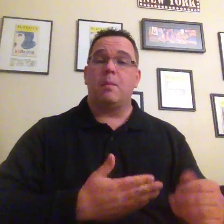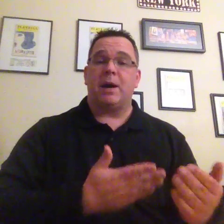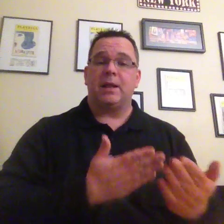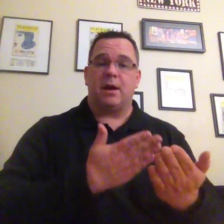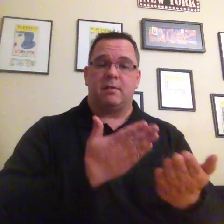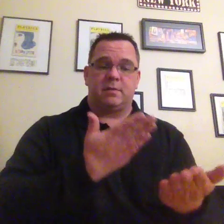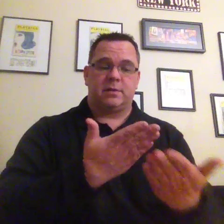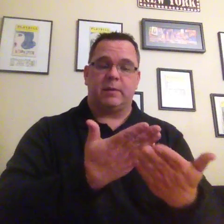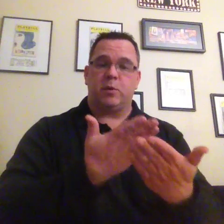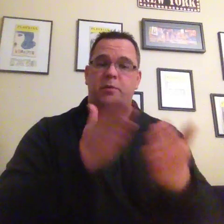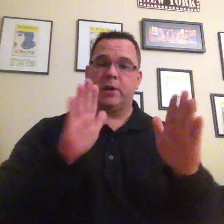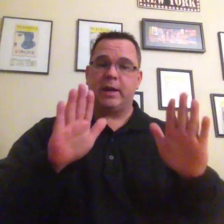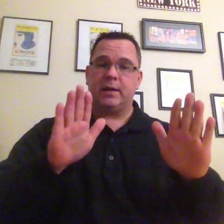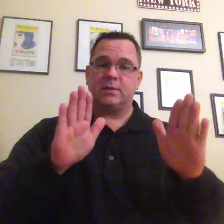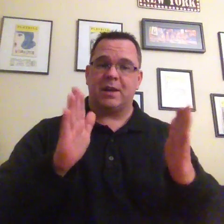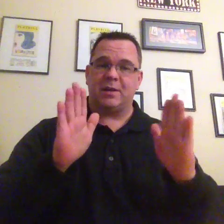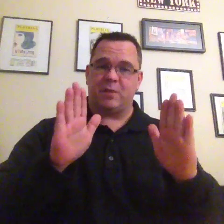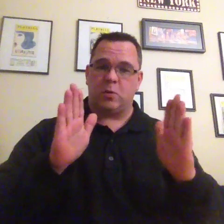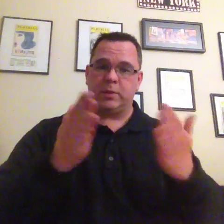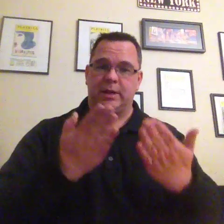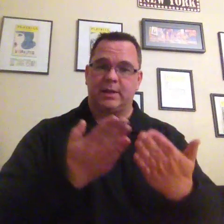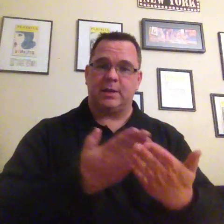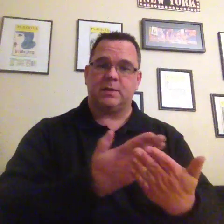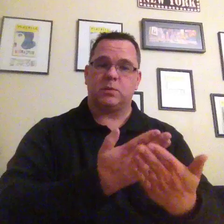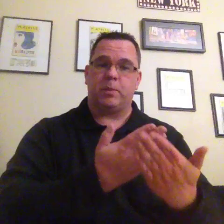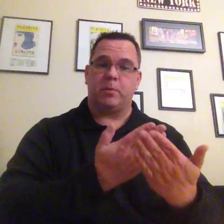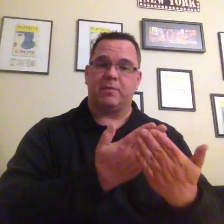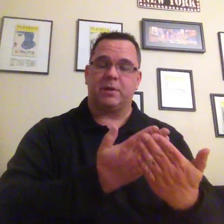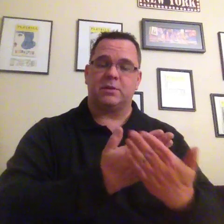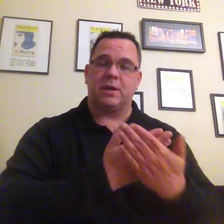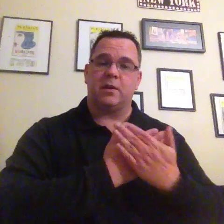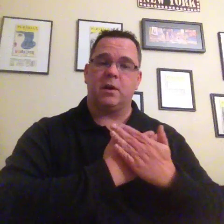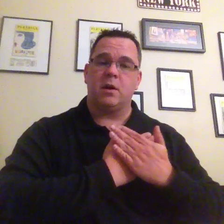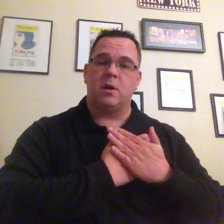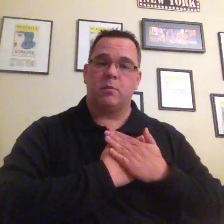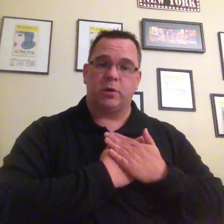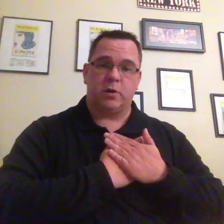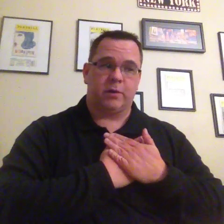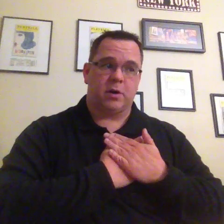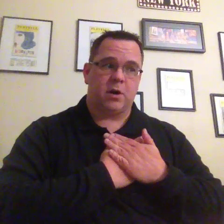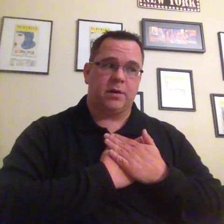My love, take both of your hands kind of open like this, but with the fingers together, put it over your heart.